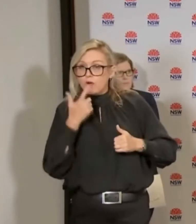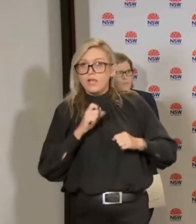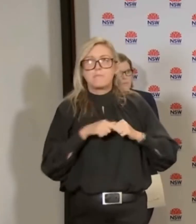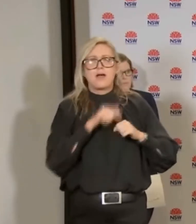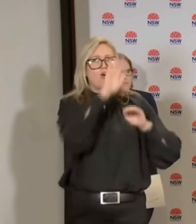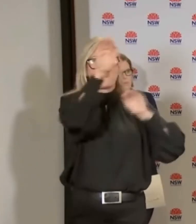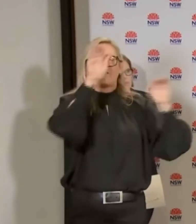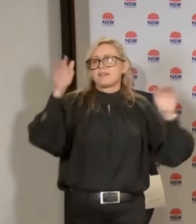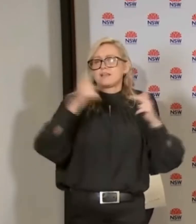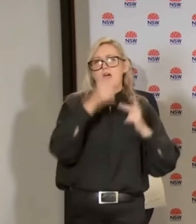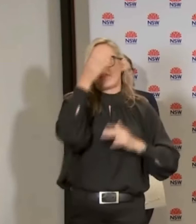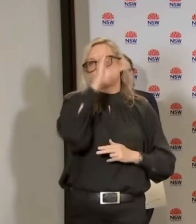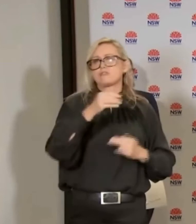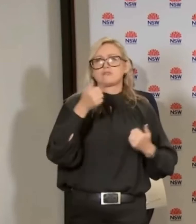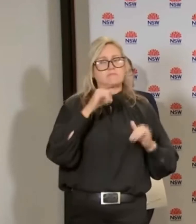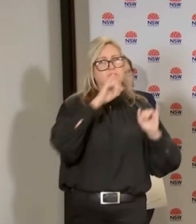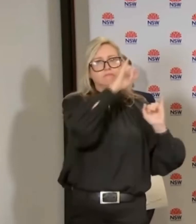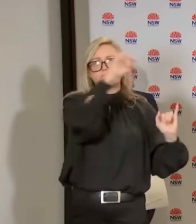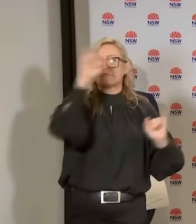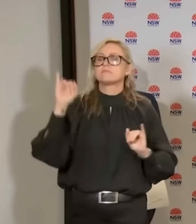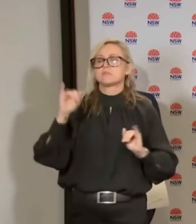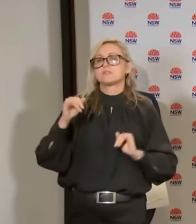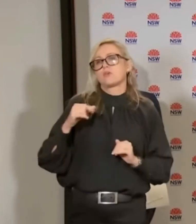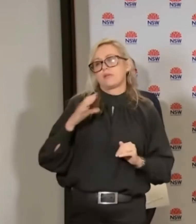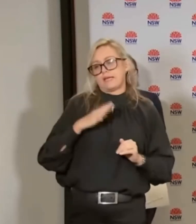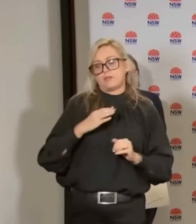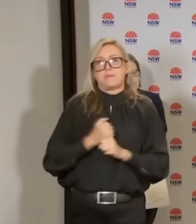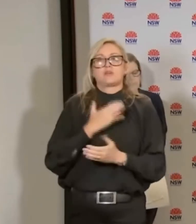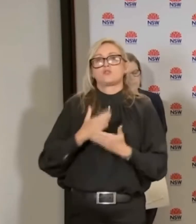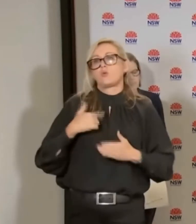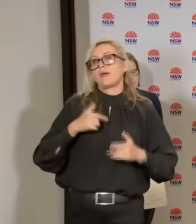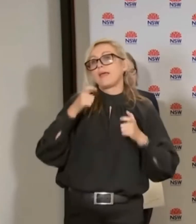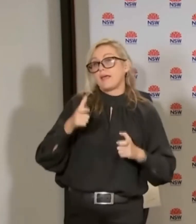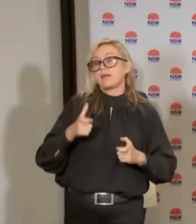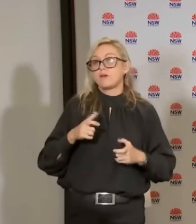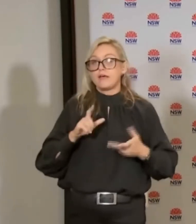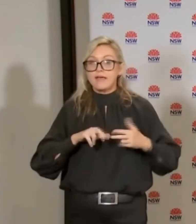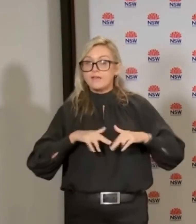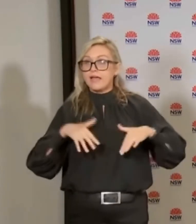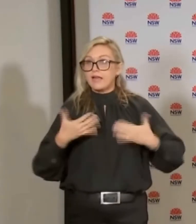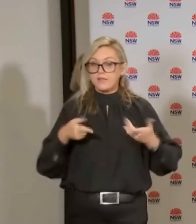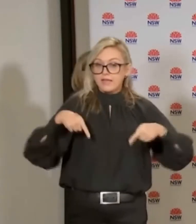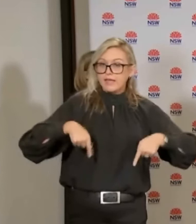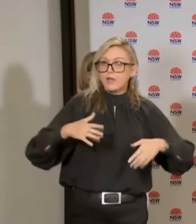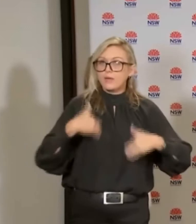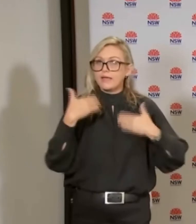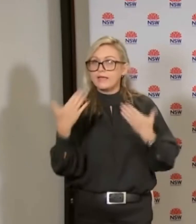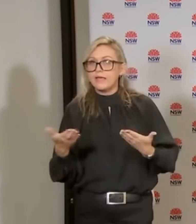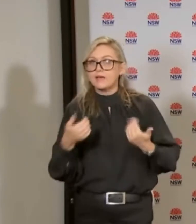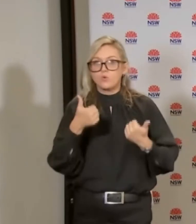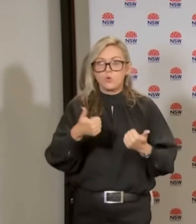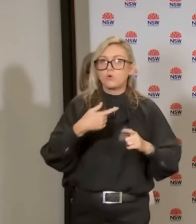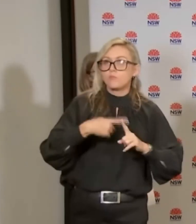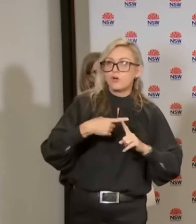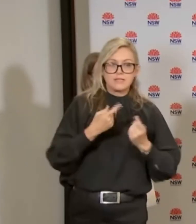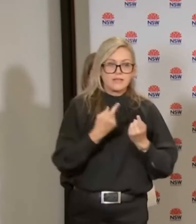make sure that as you do have the opportunities that New South Wales Health and the government are now giving to us all in terms of